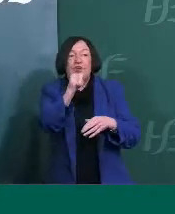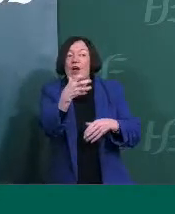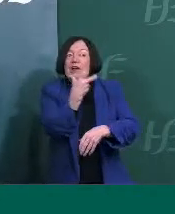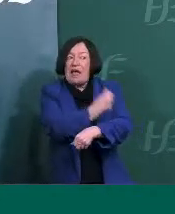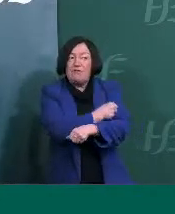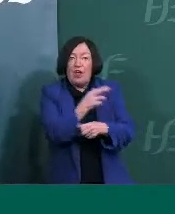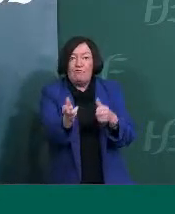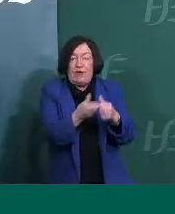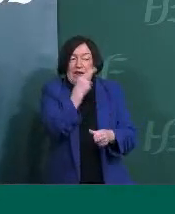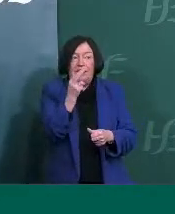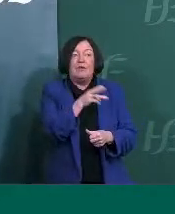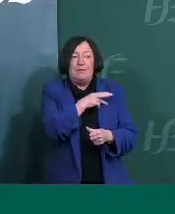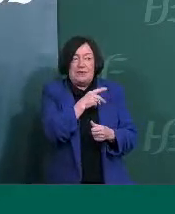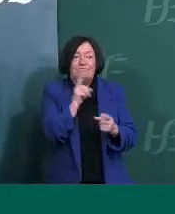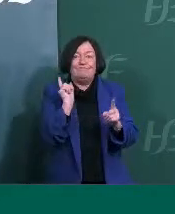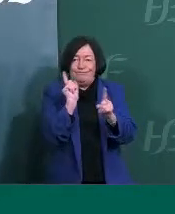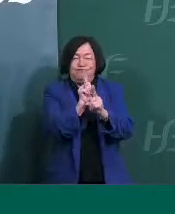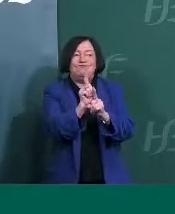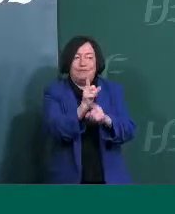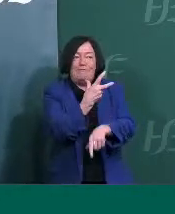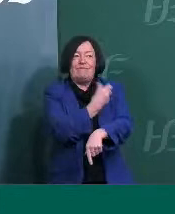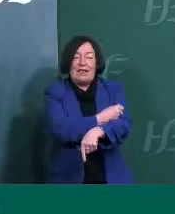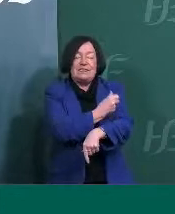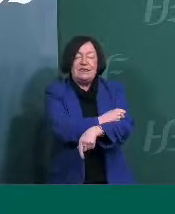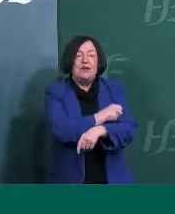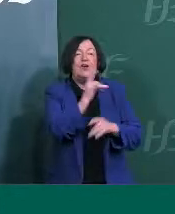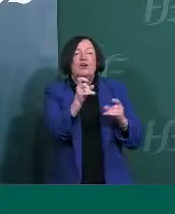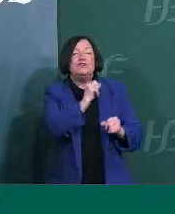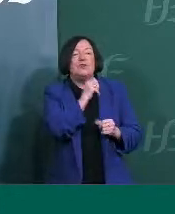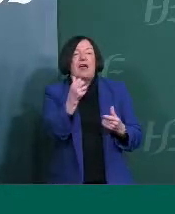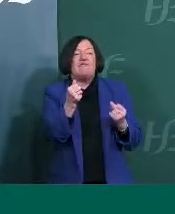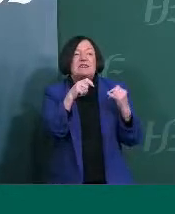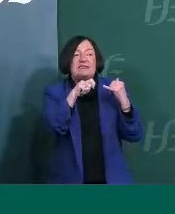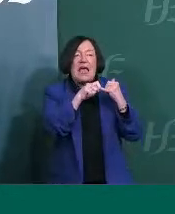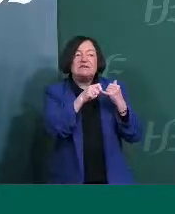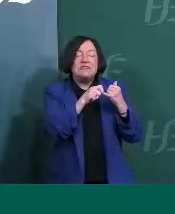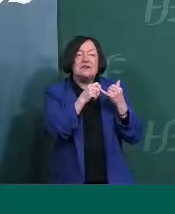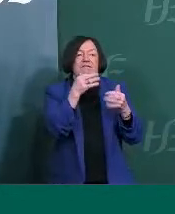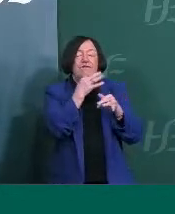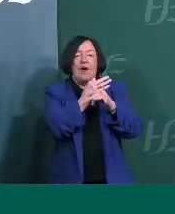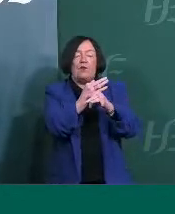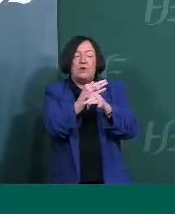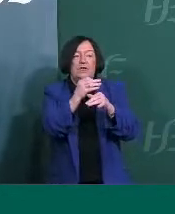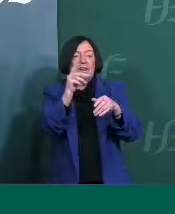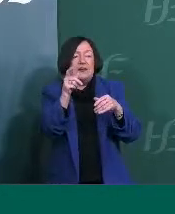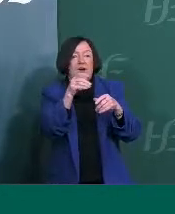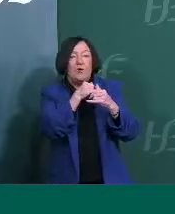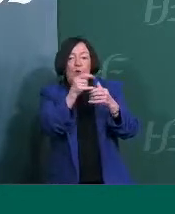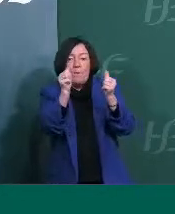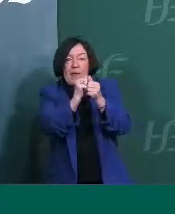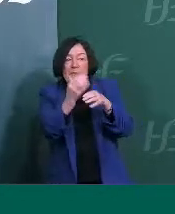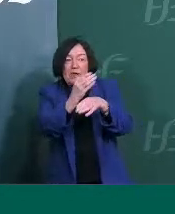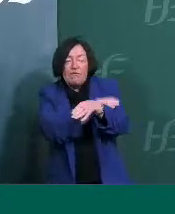vaccinated already, please do so. Ensuring that we get tested, following the tracing. Getting the flu vaccine. We are